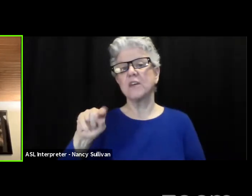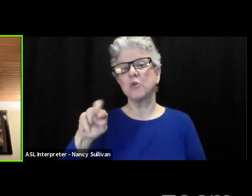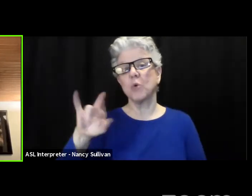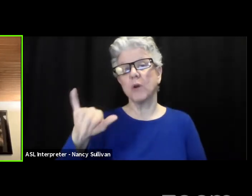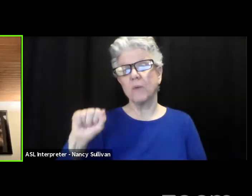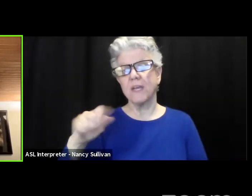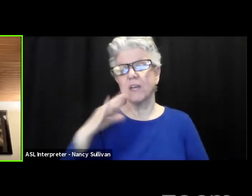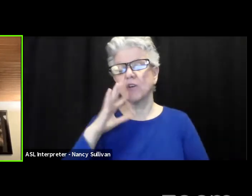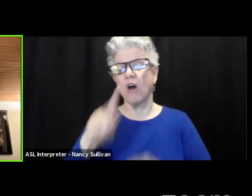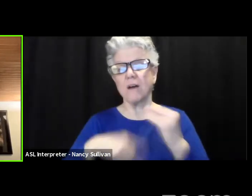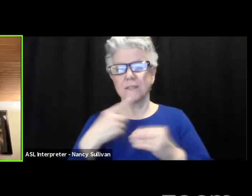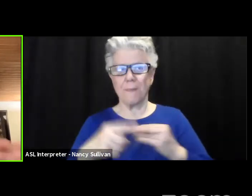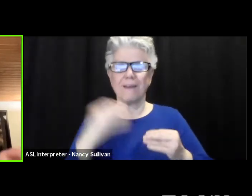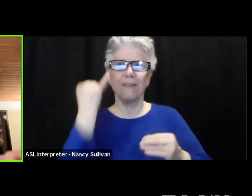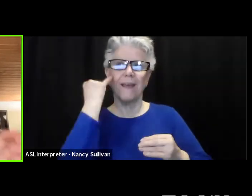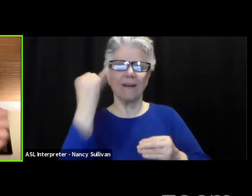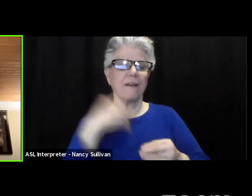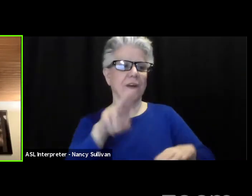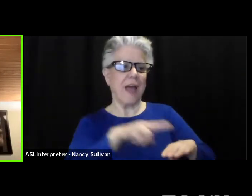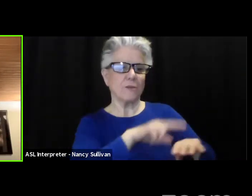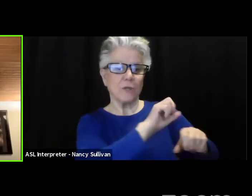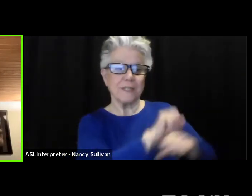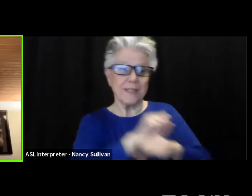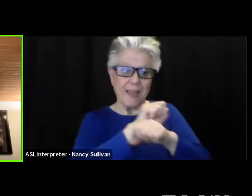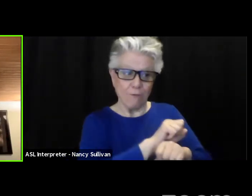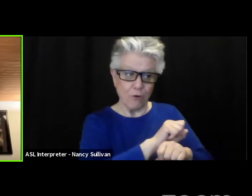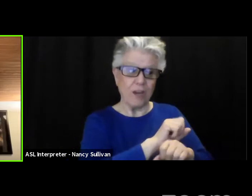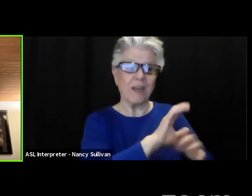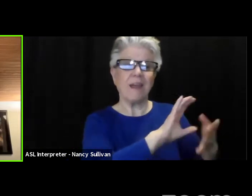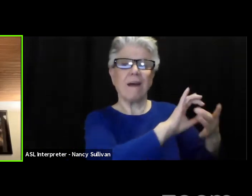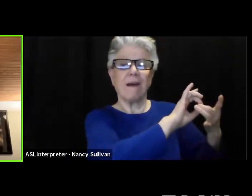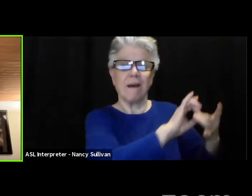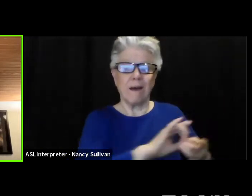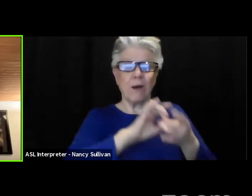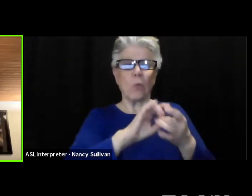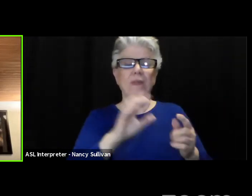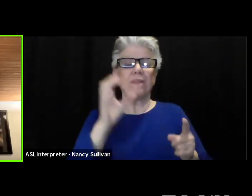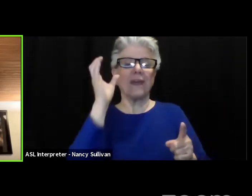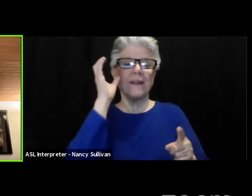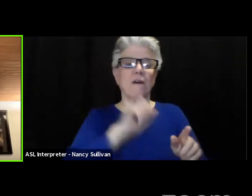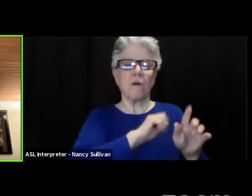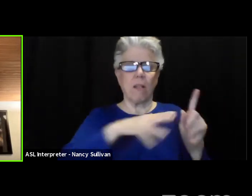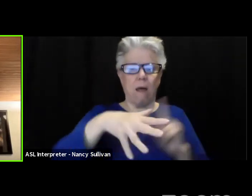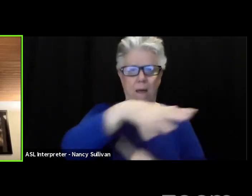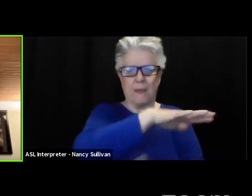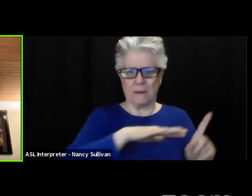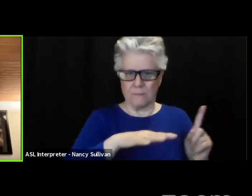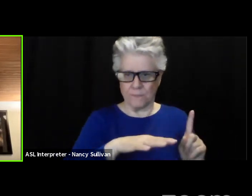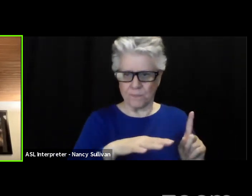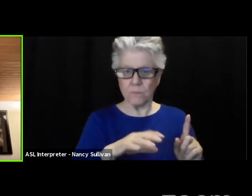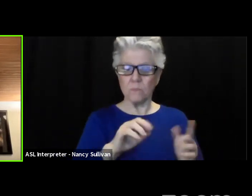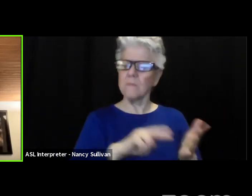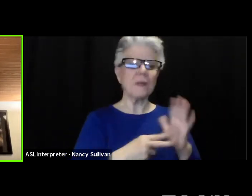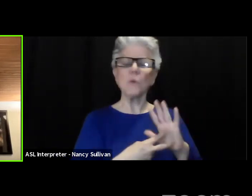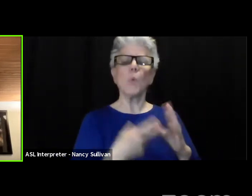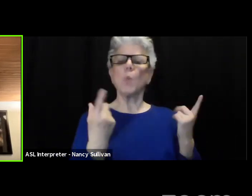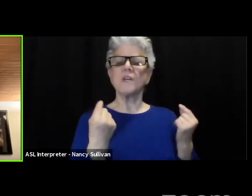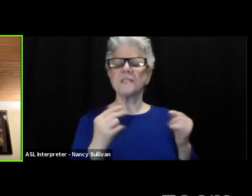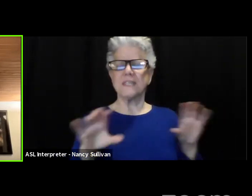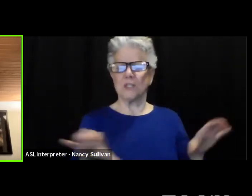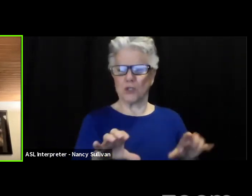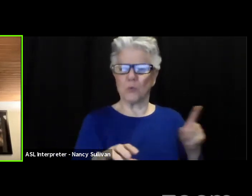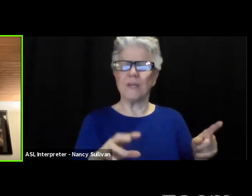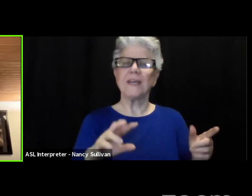topic of natural slavery in relationship to the condition amentia. What does he do? Here's what he